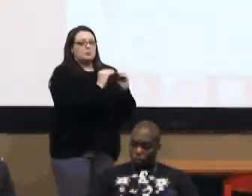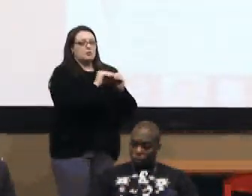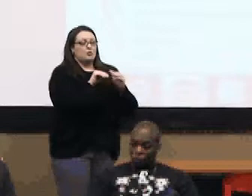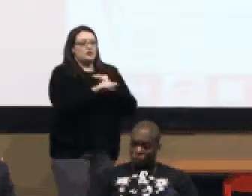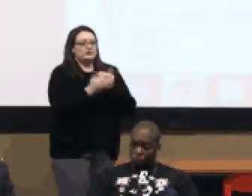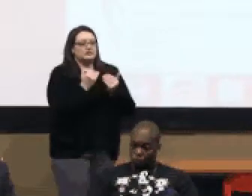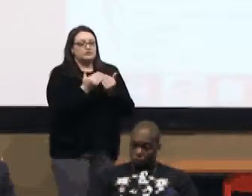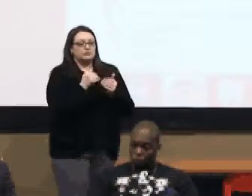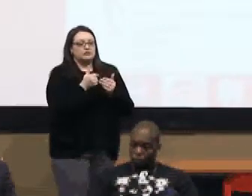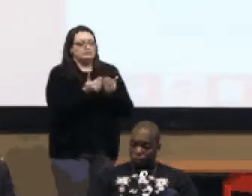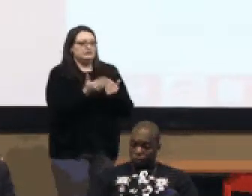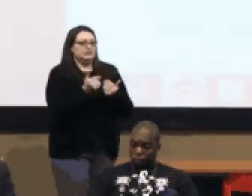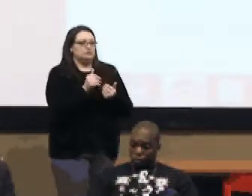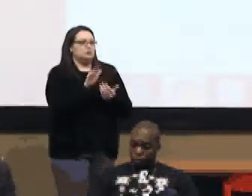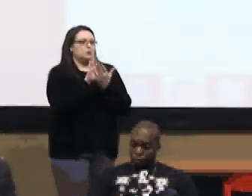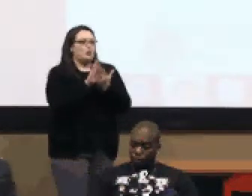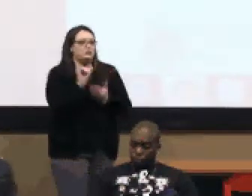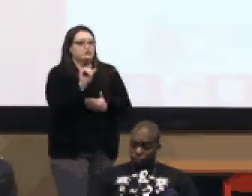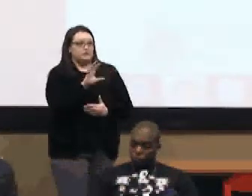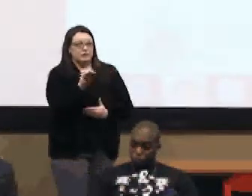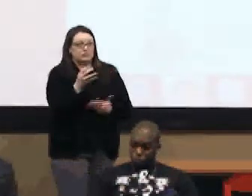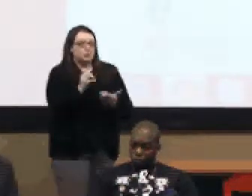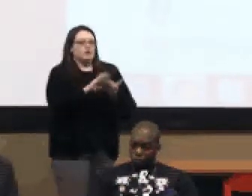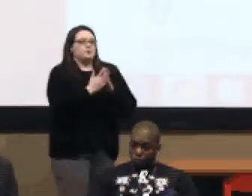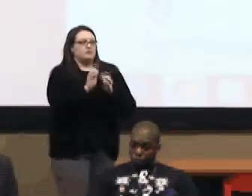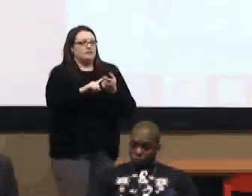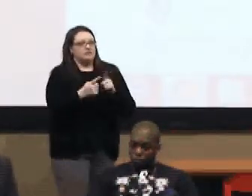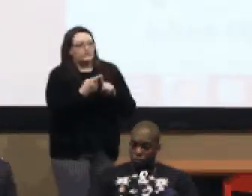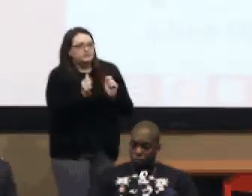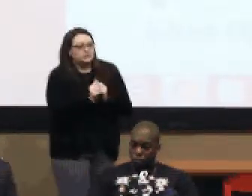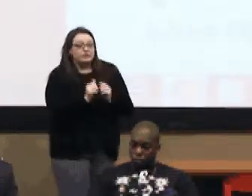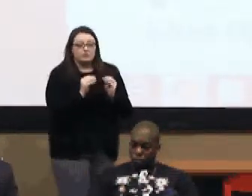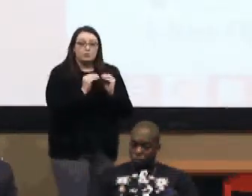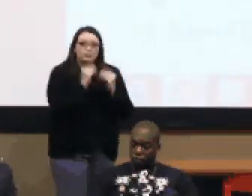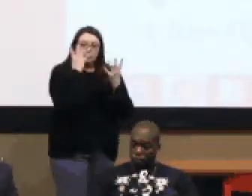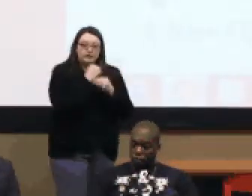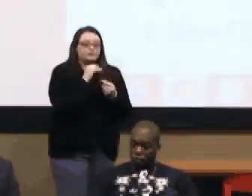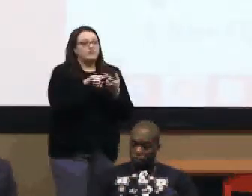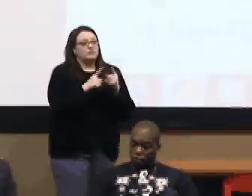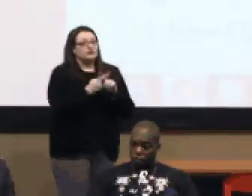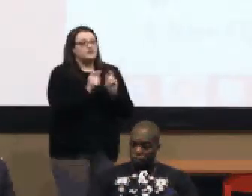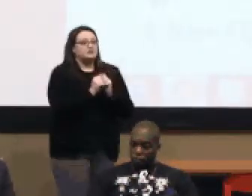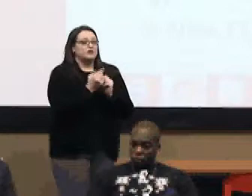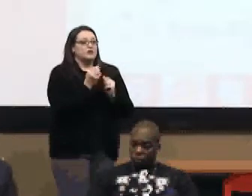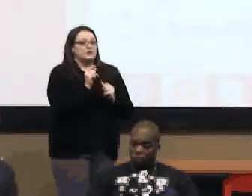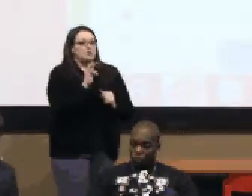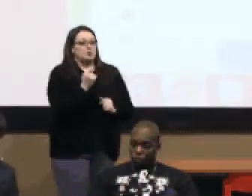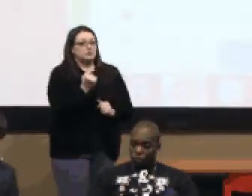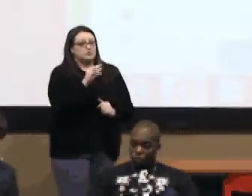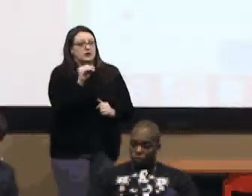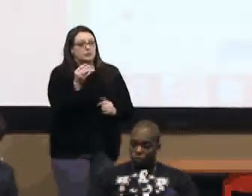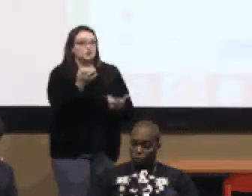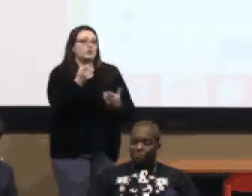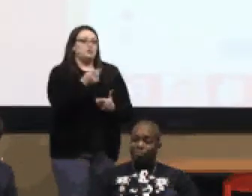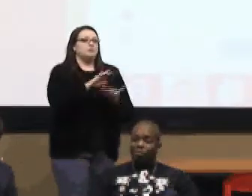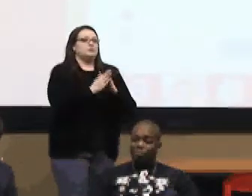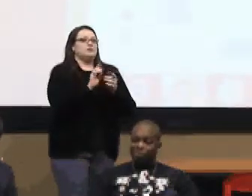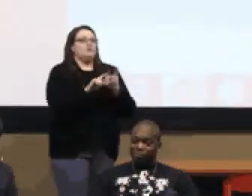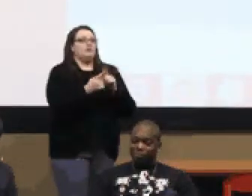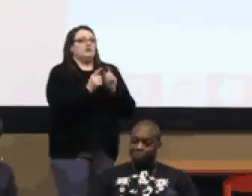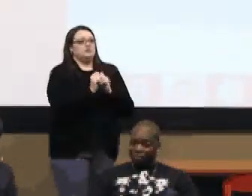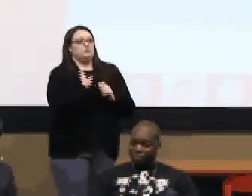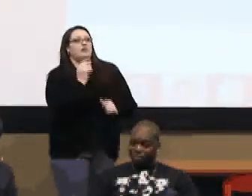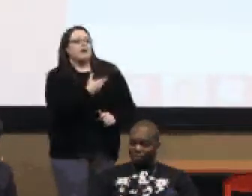accessible and approachable. Yeah, it's Like a company you want to be friends with. prettier. Like, if you're going to be friends with your hosting company, we want you to be friends with us. And